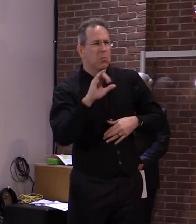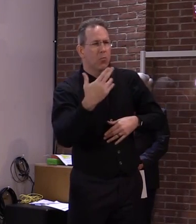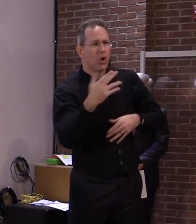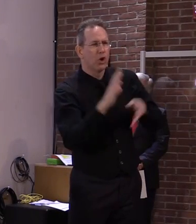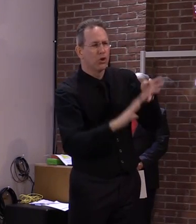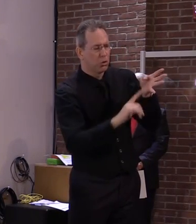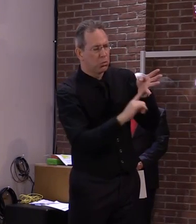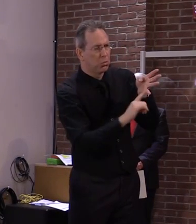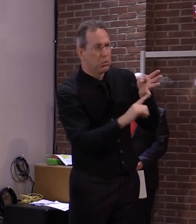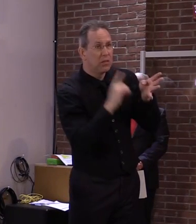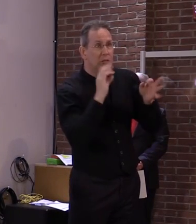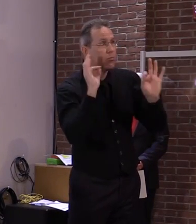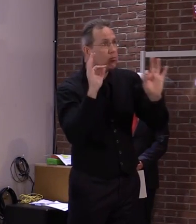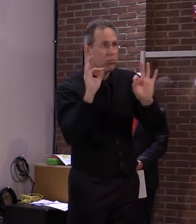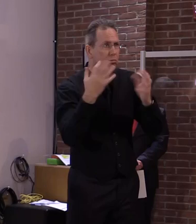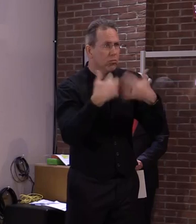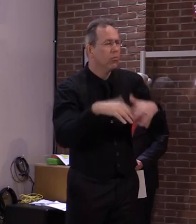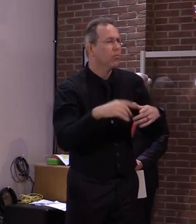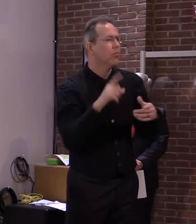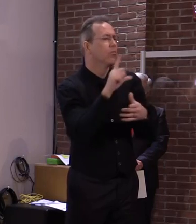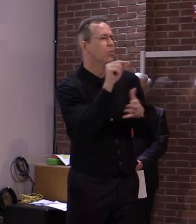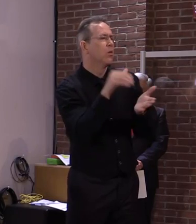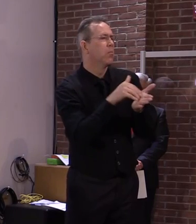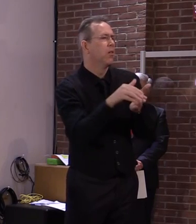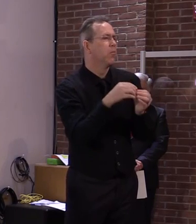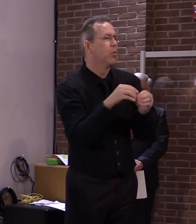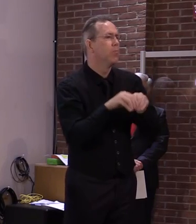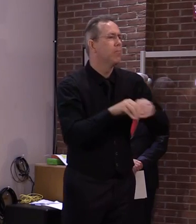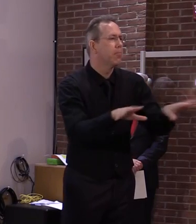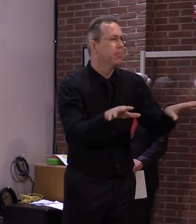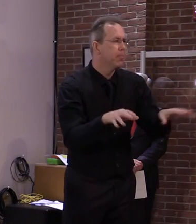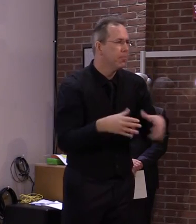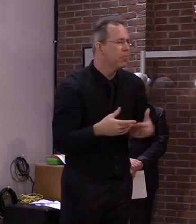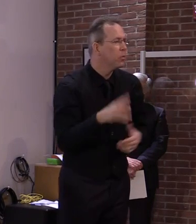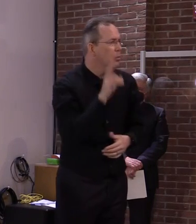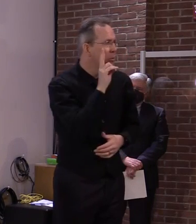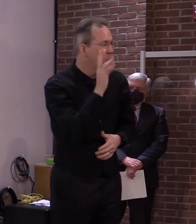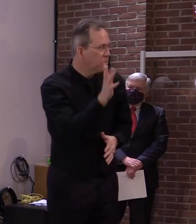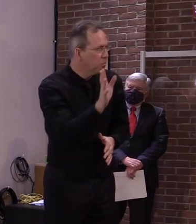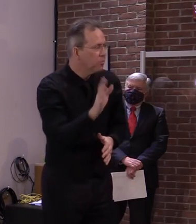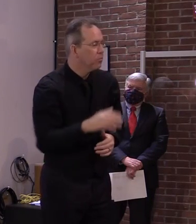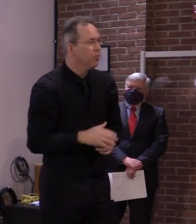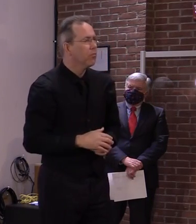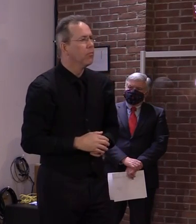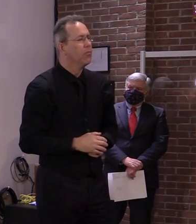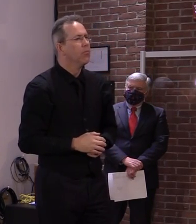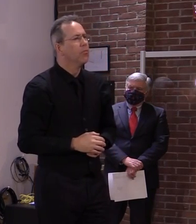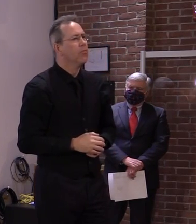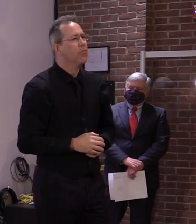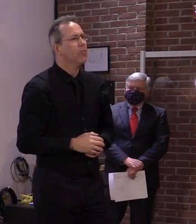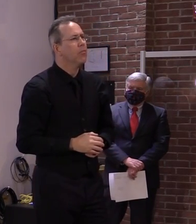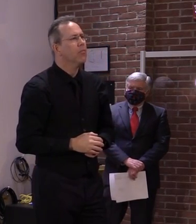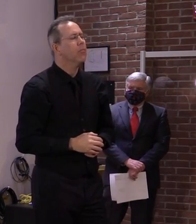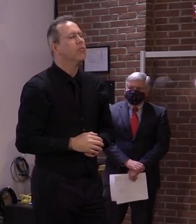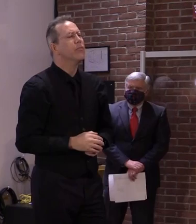time, but we'll stay tuned and see what that means if they're approved. We also heard from General